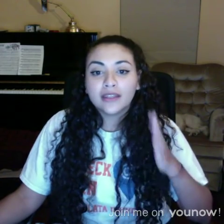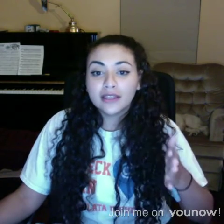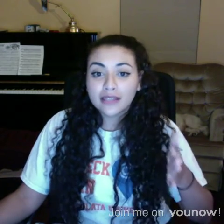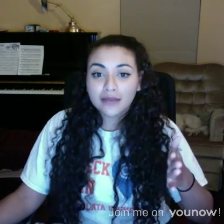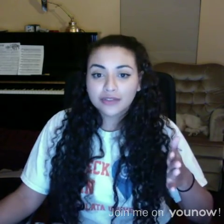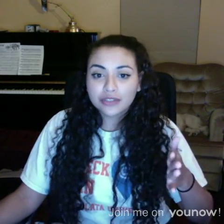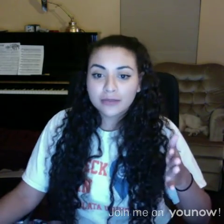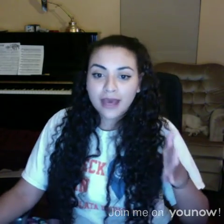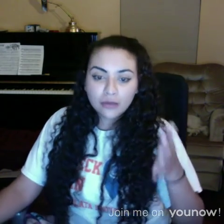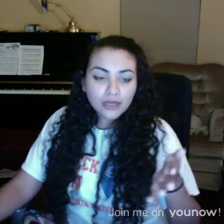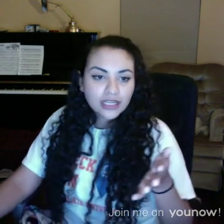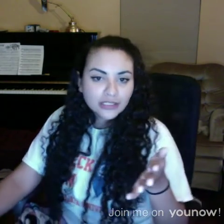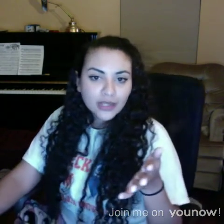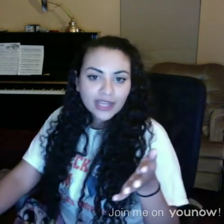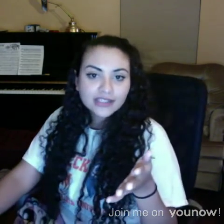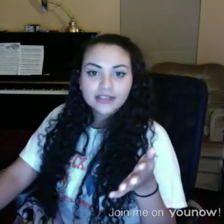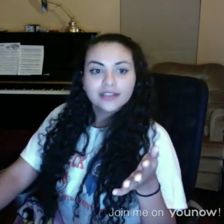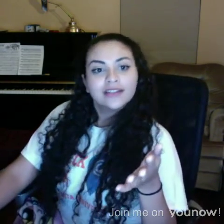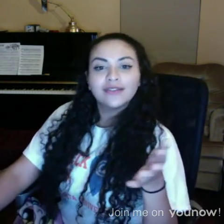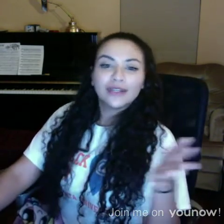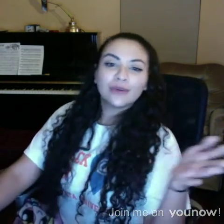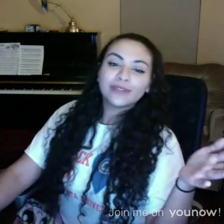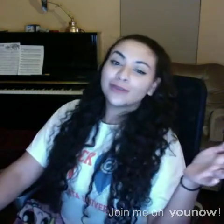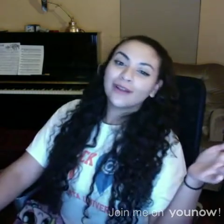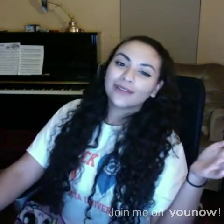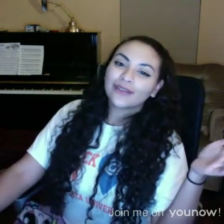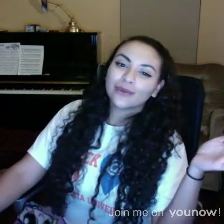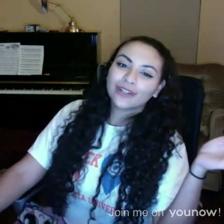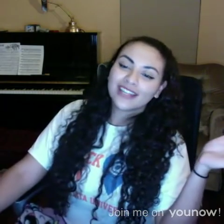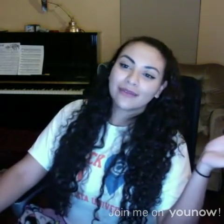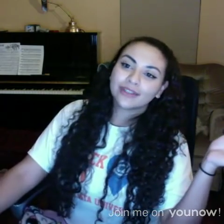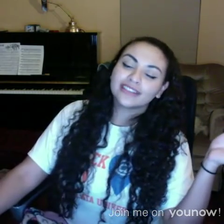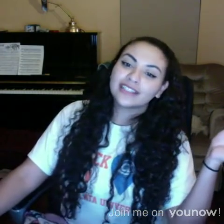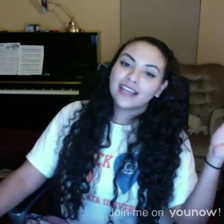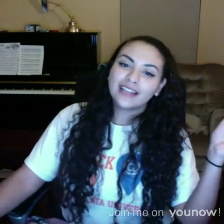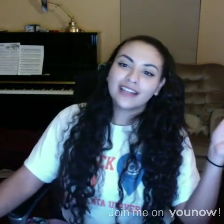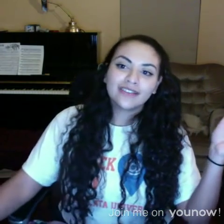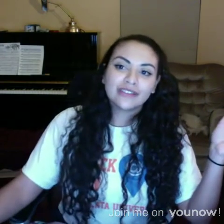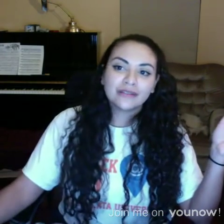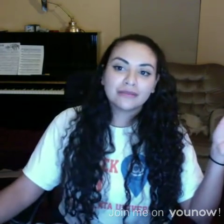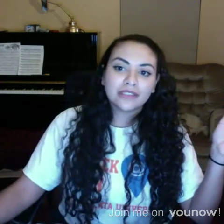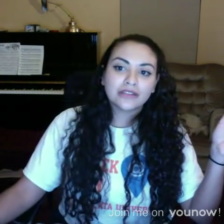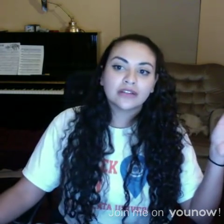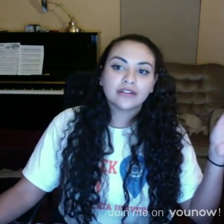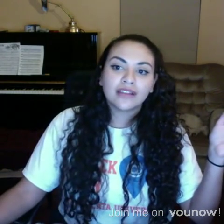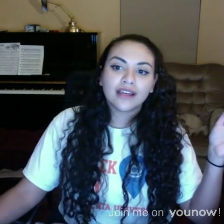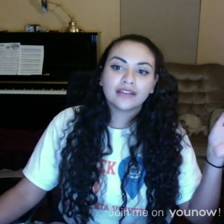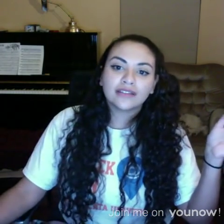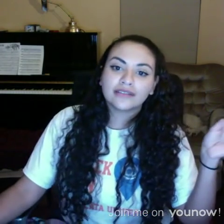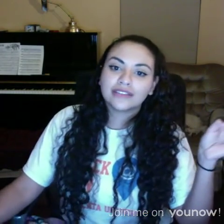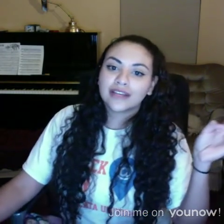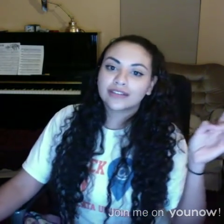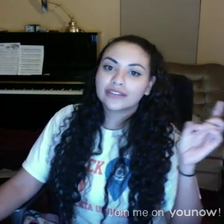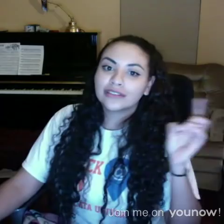end this live stream at hora, so that's the video won't be super long for everyone watching it afterwards. And then I have to make sure